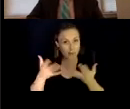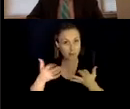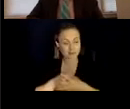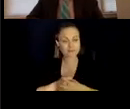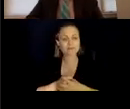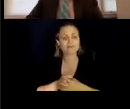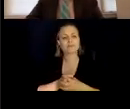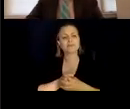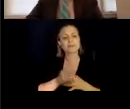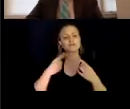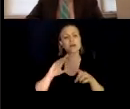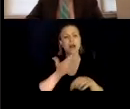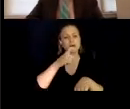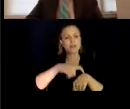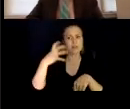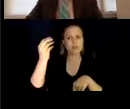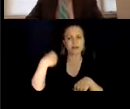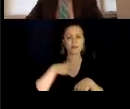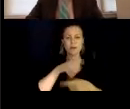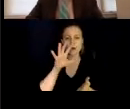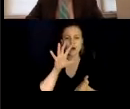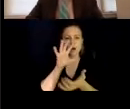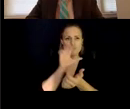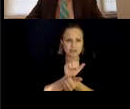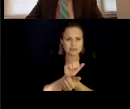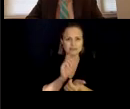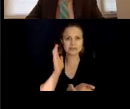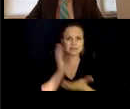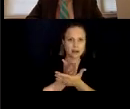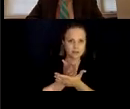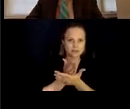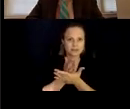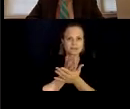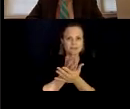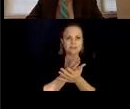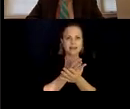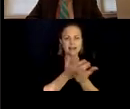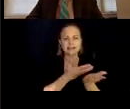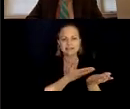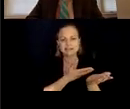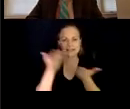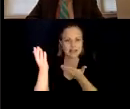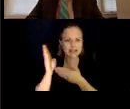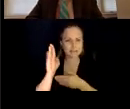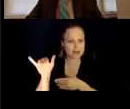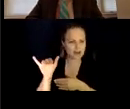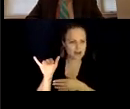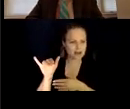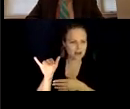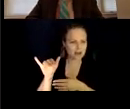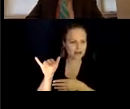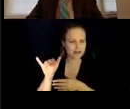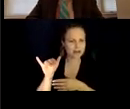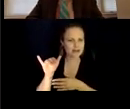time outdoors, we were arrested, literally stopped and taken by the unique particulars in the landscape. The air